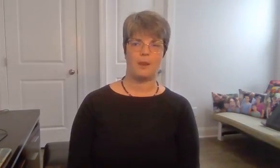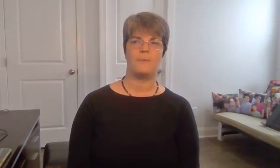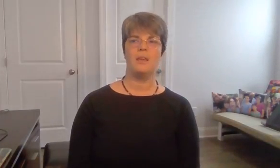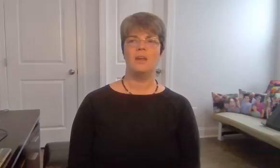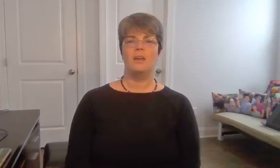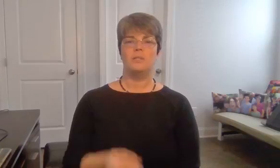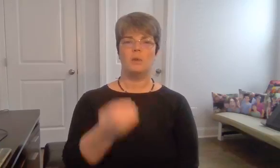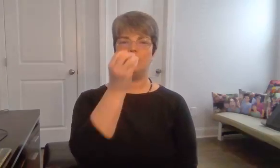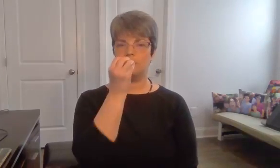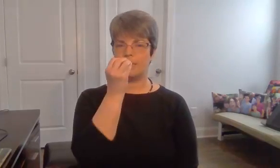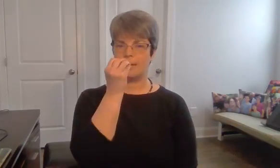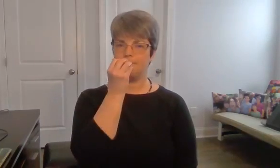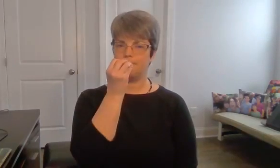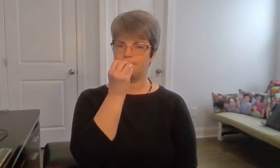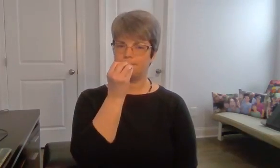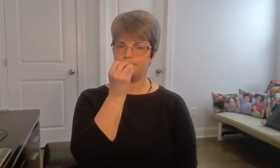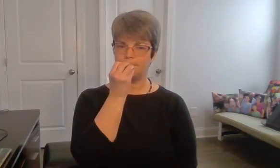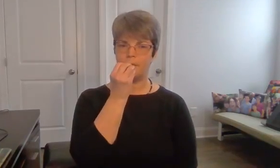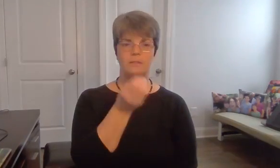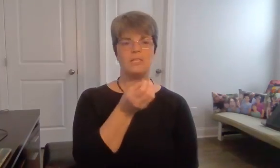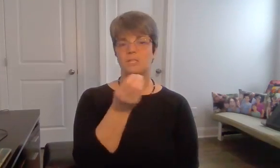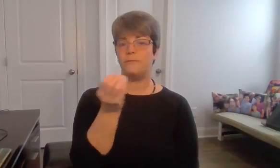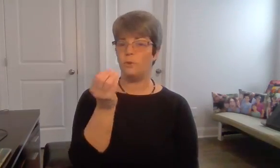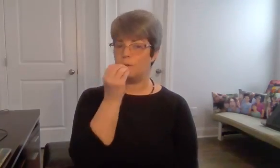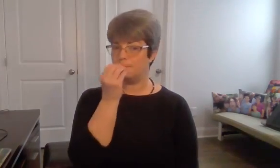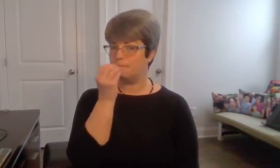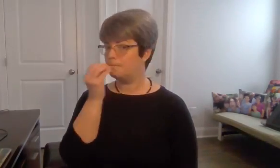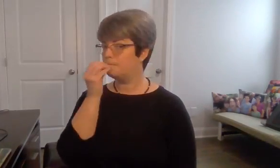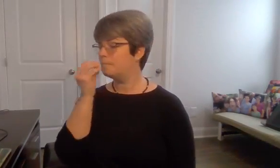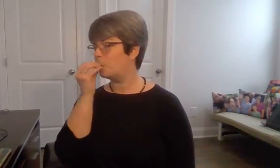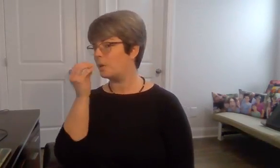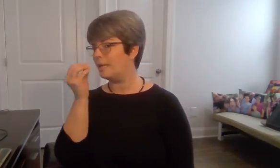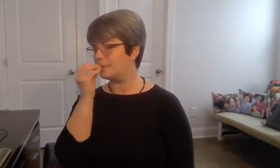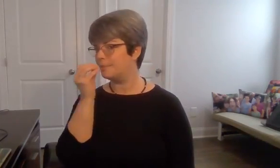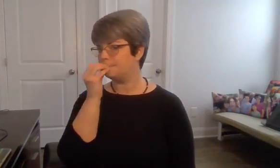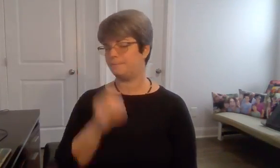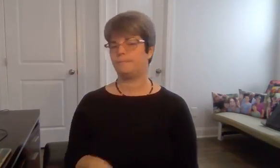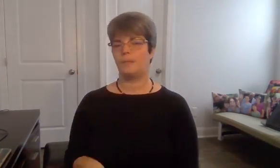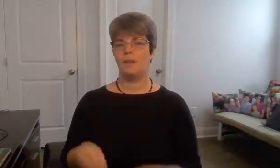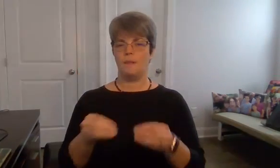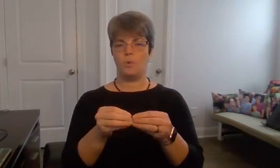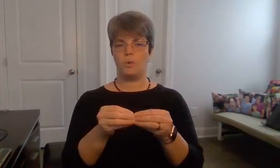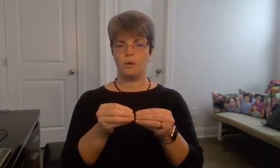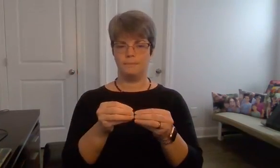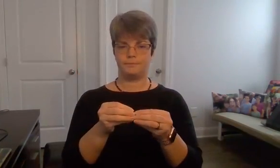right, so mealtime, this is food or eat. More,